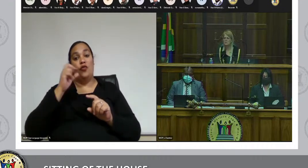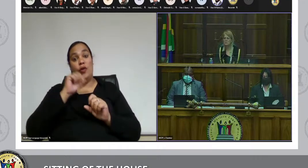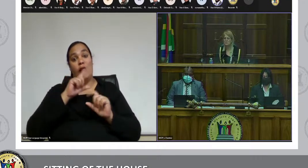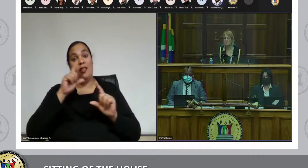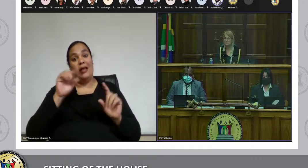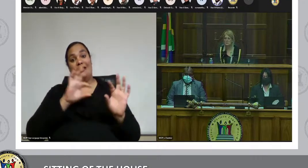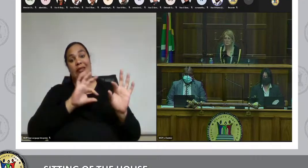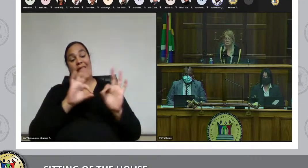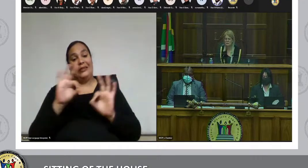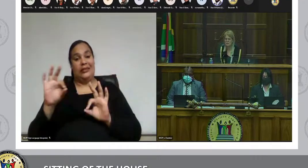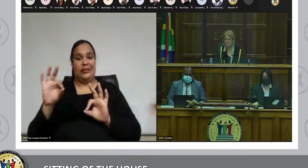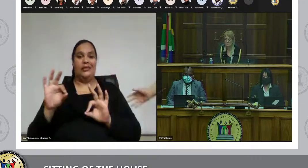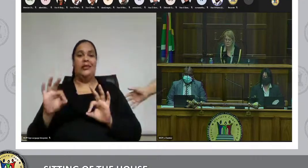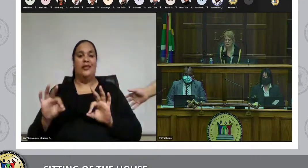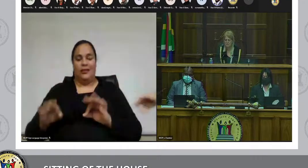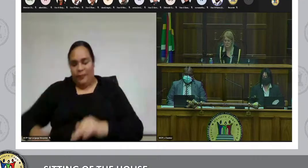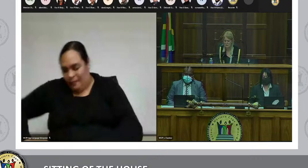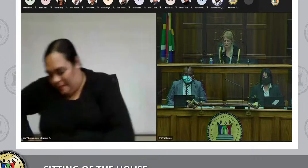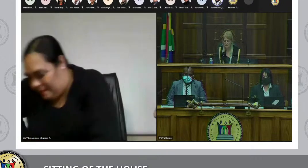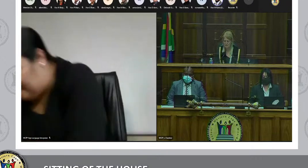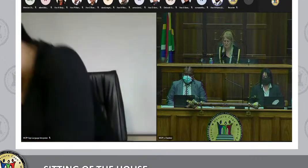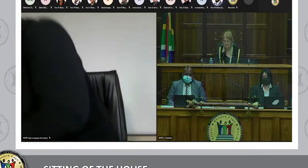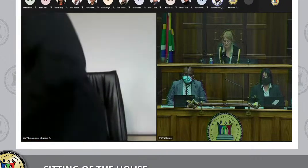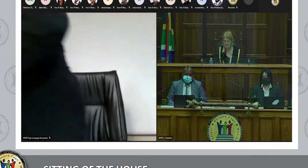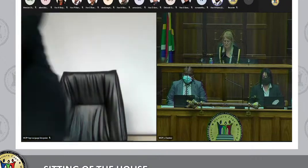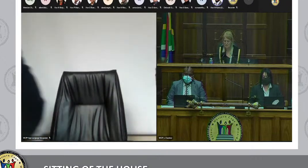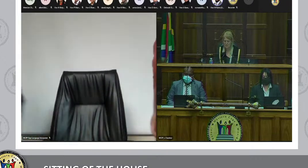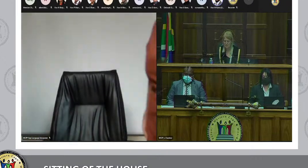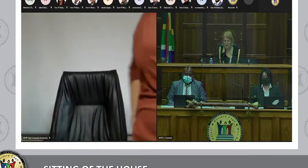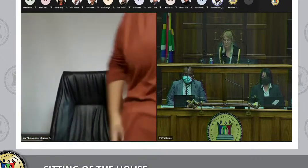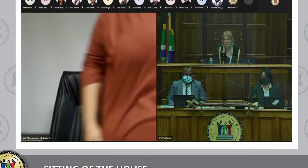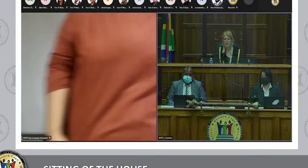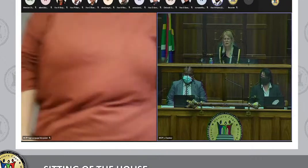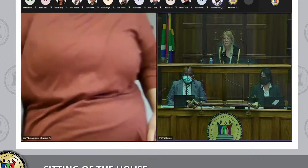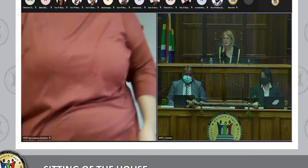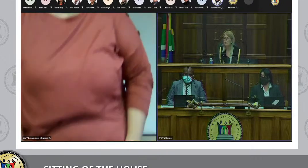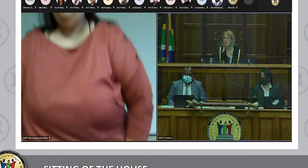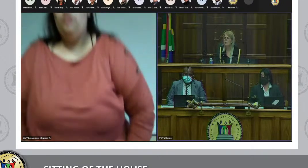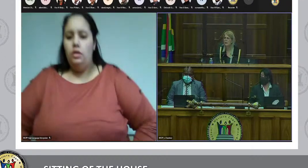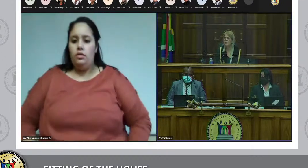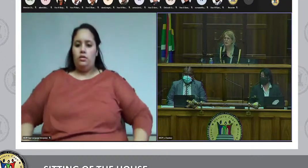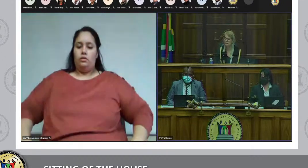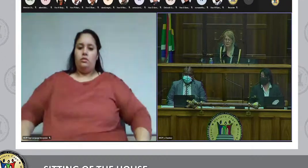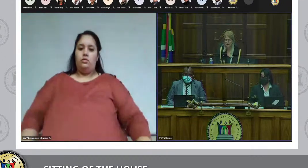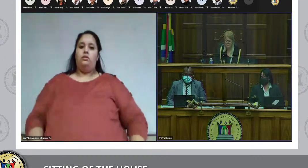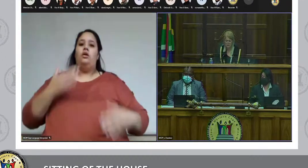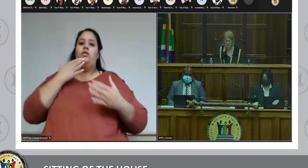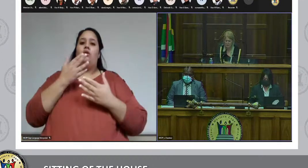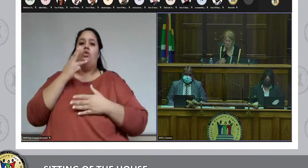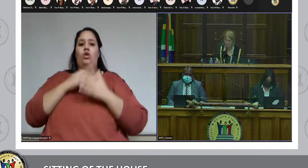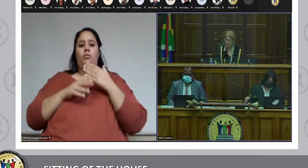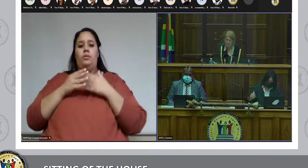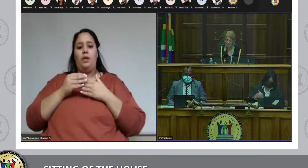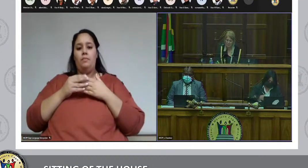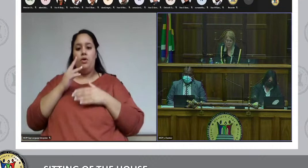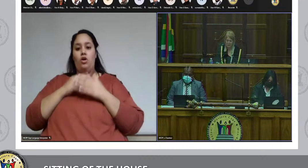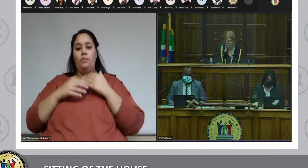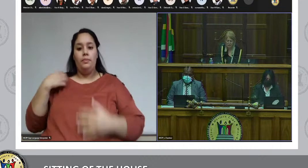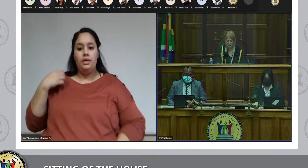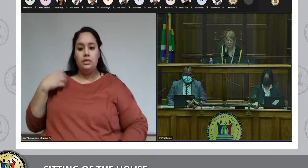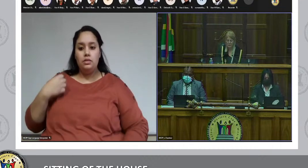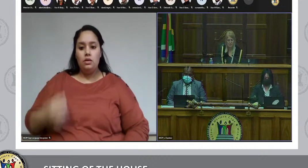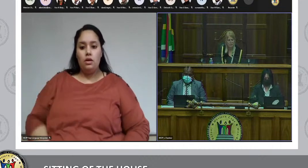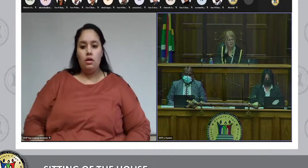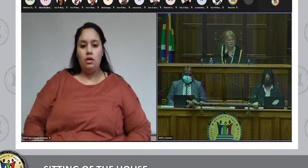this goal of this safety plan? Thanks. Thanks, Honourable Member. Honourable Minister. Thank